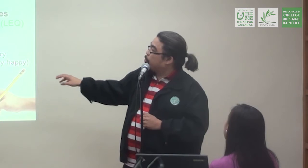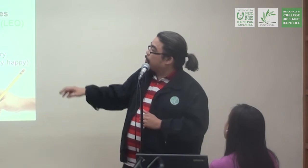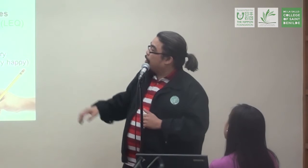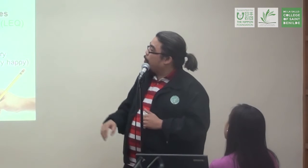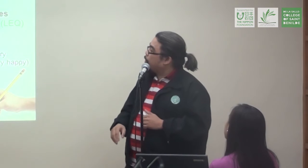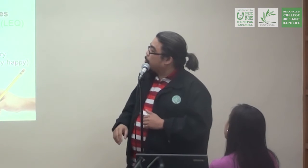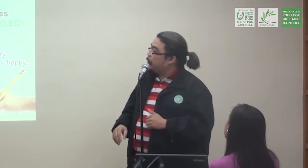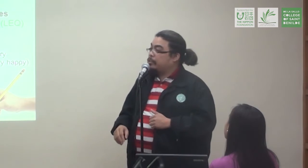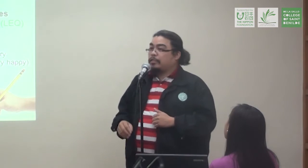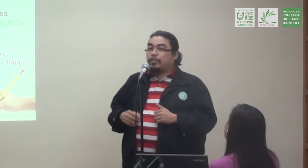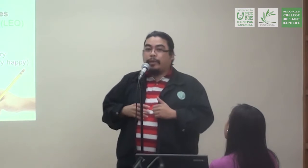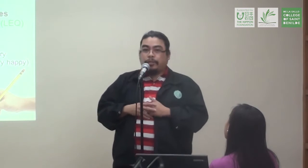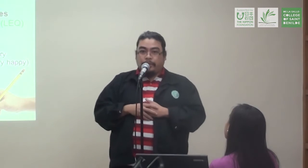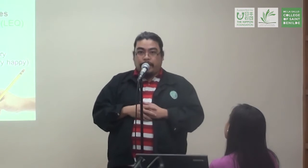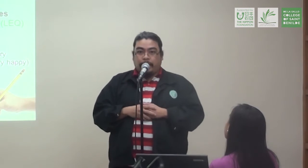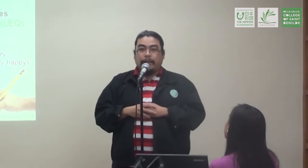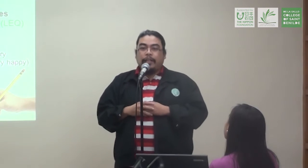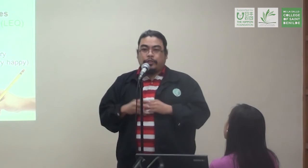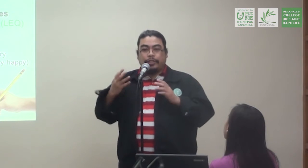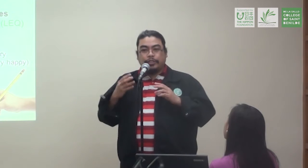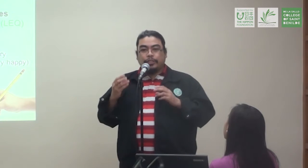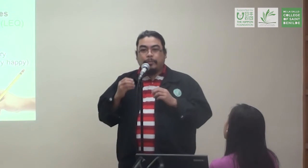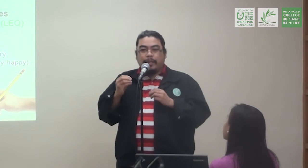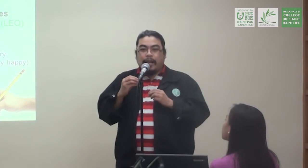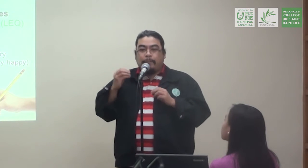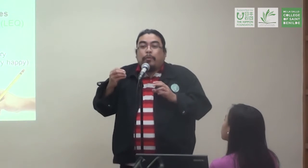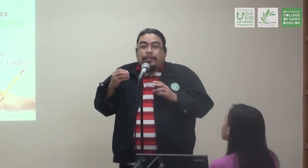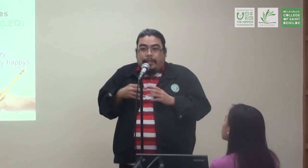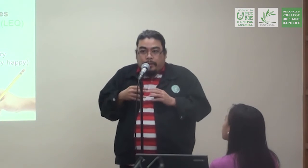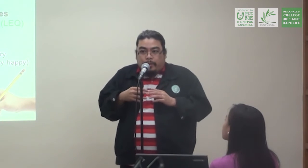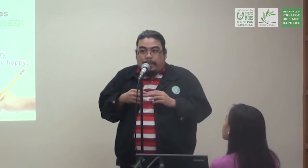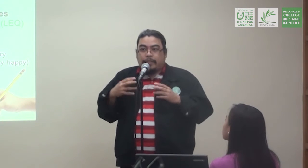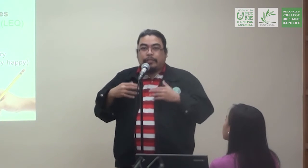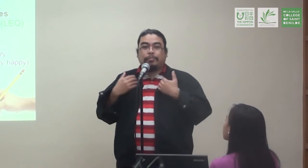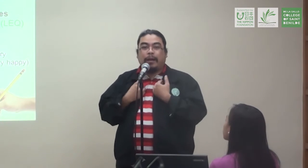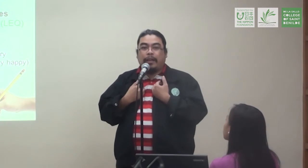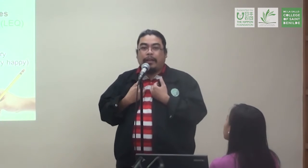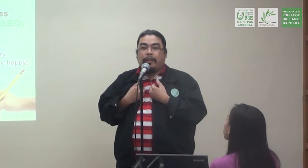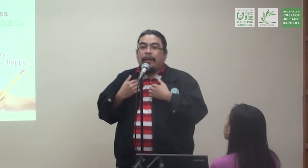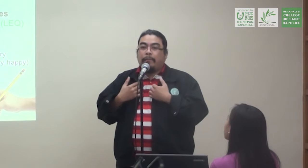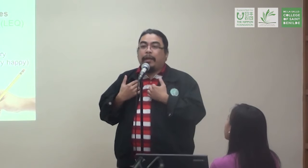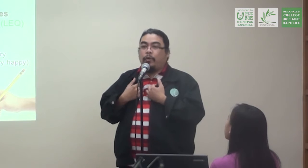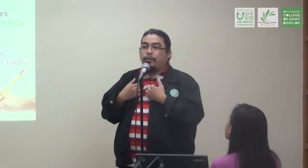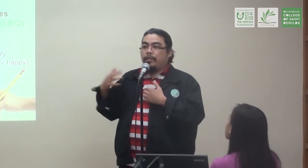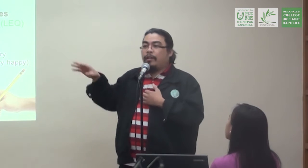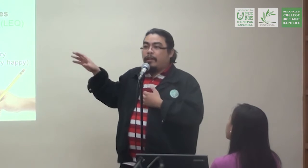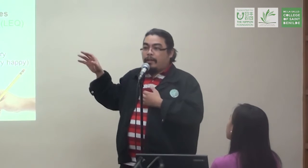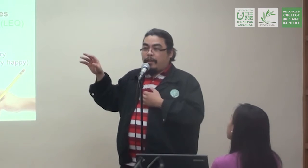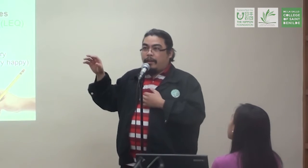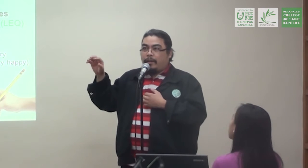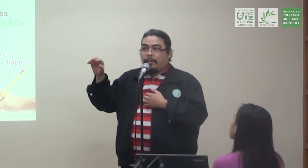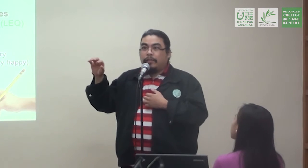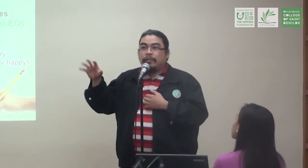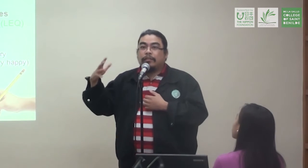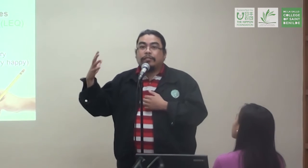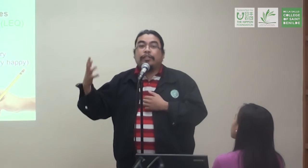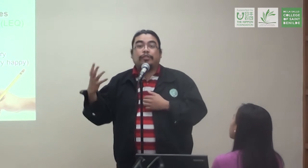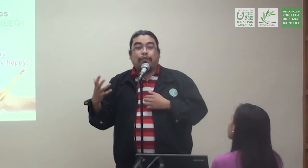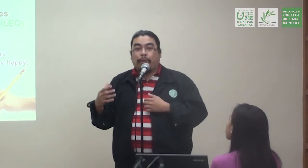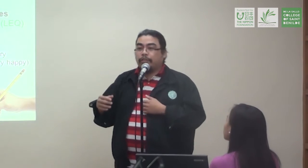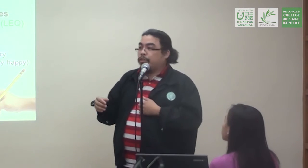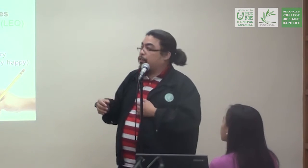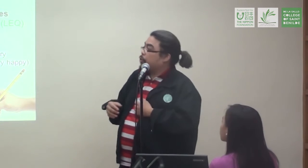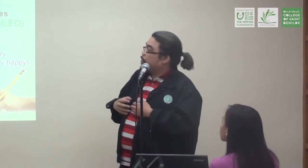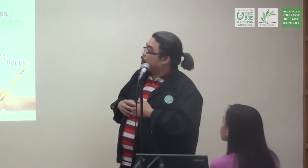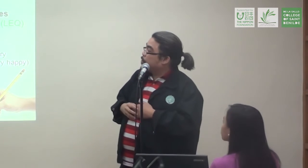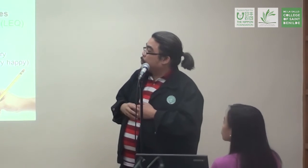is what's called the life experiences questionnaire. So this is something I put into it. This is my own series